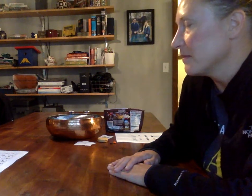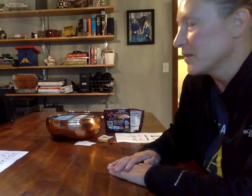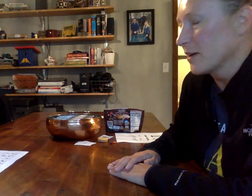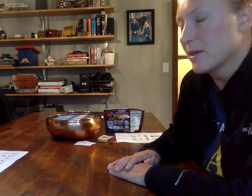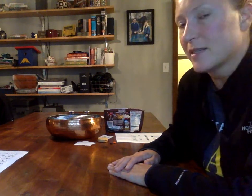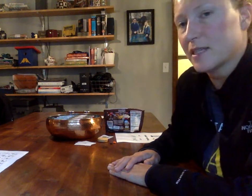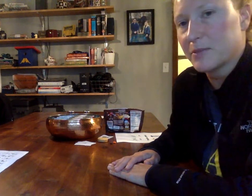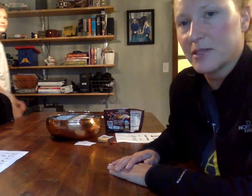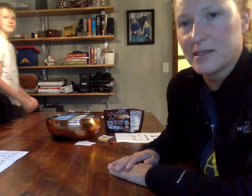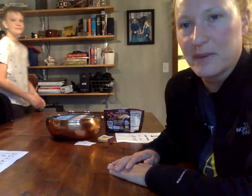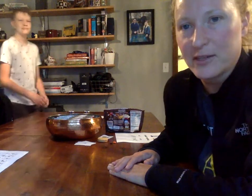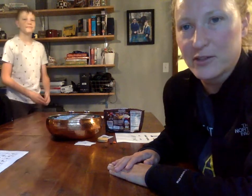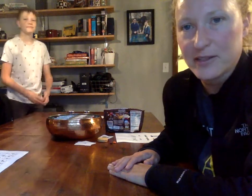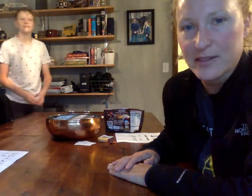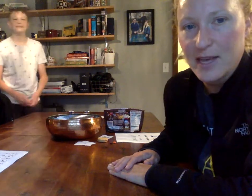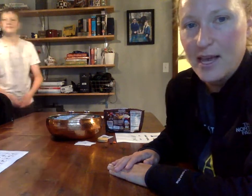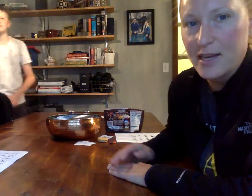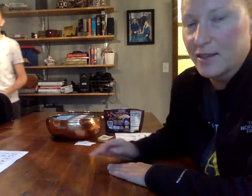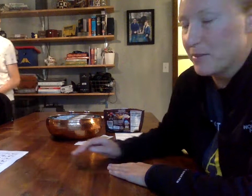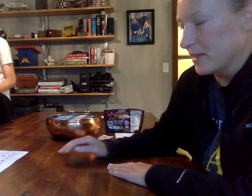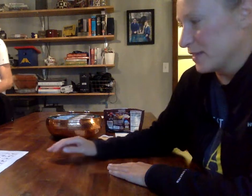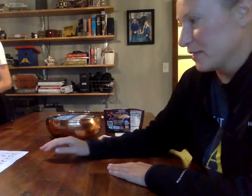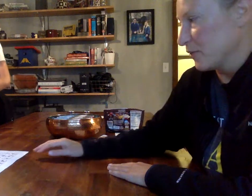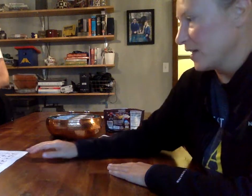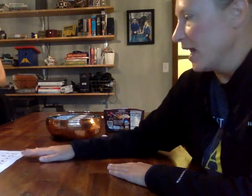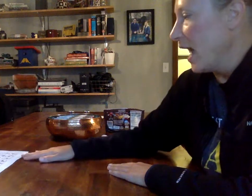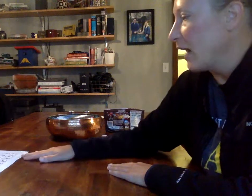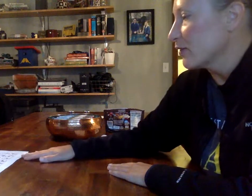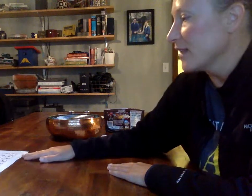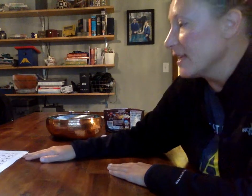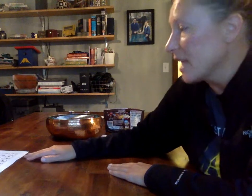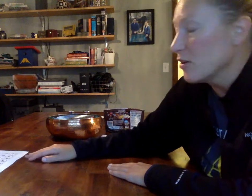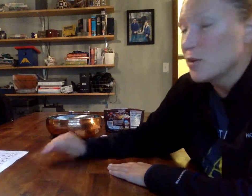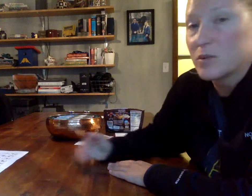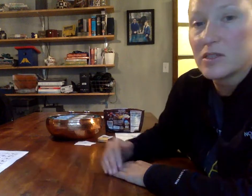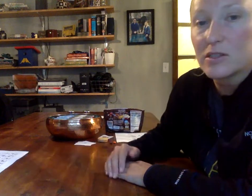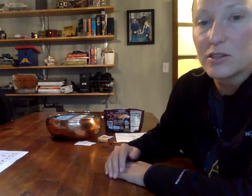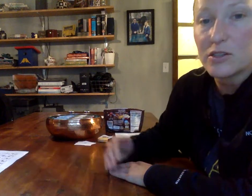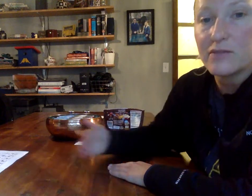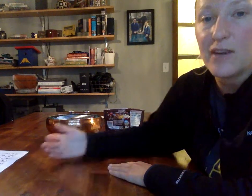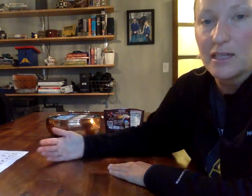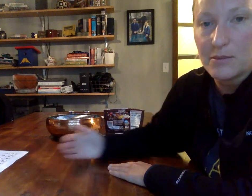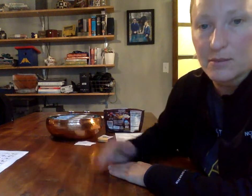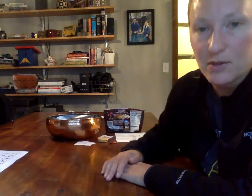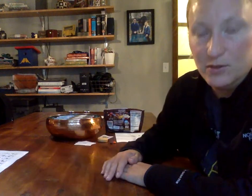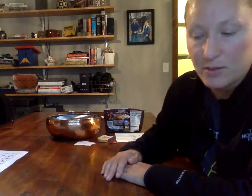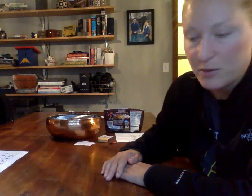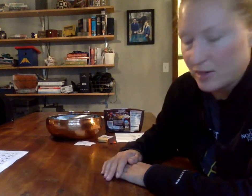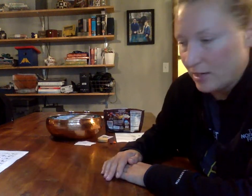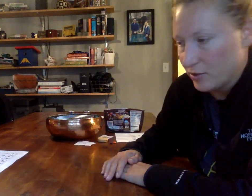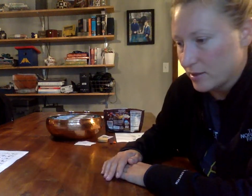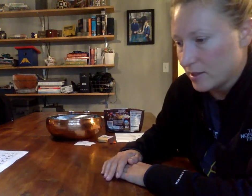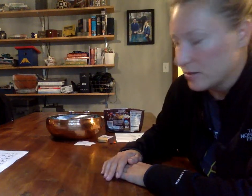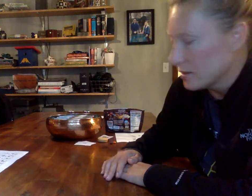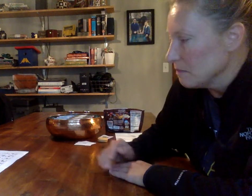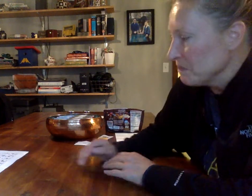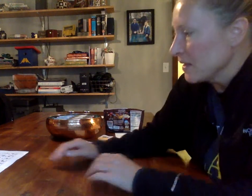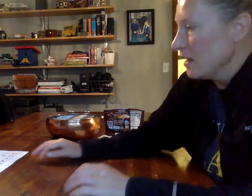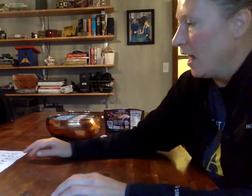Sorry, my son's participation is not the best this morning. However, that's how you would start to develop some of those communication skills.